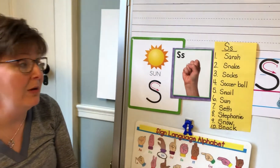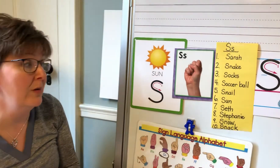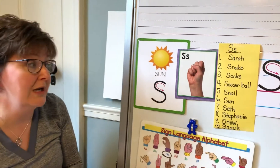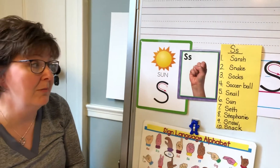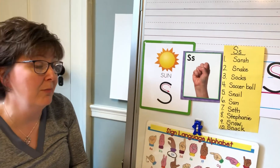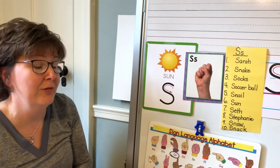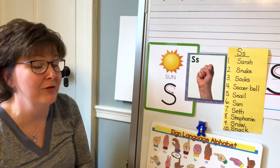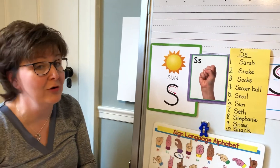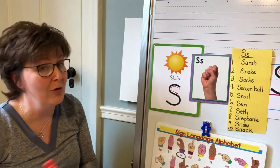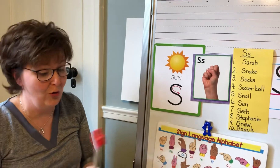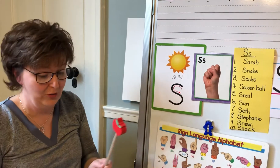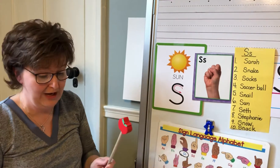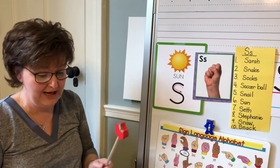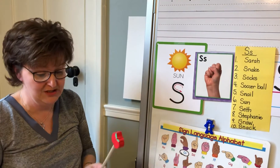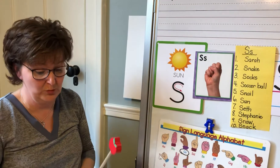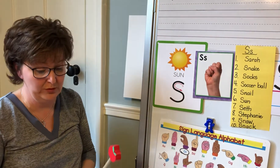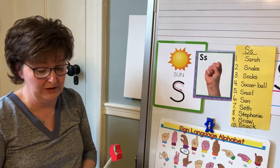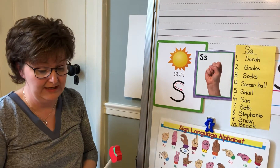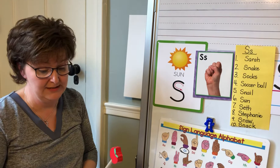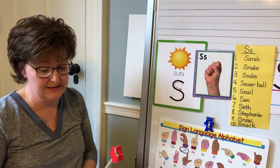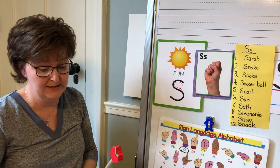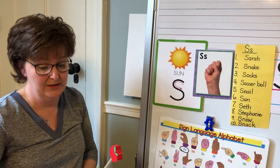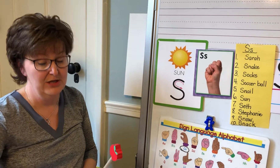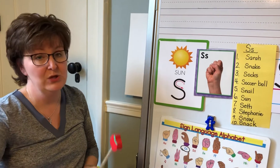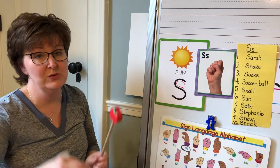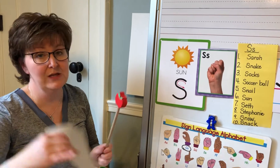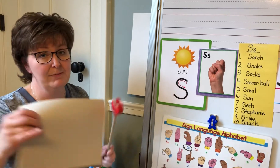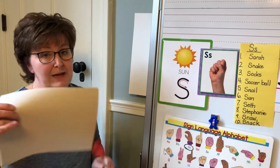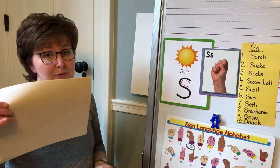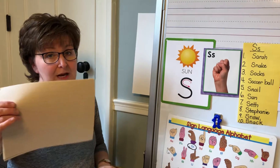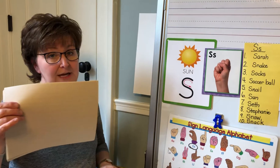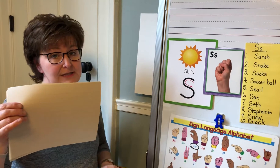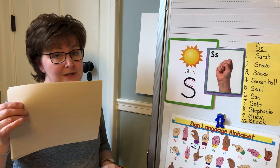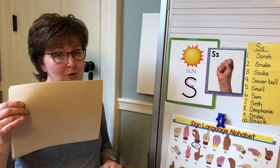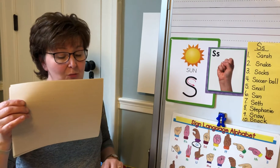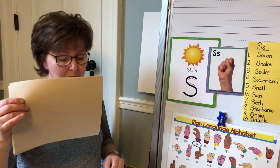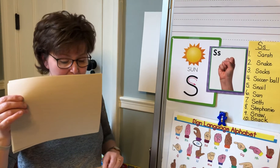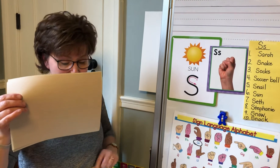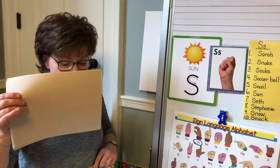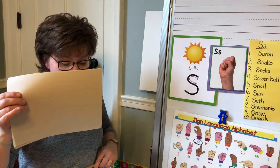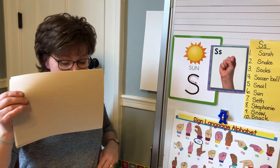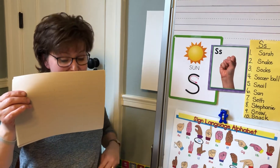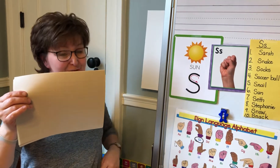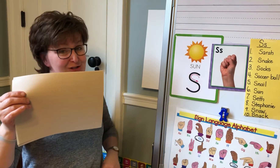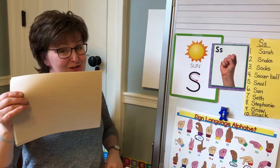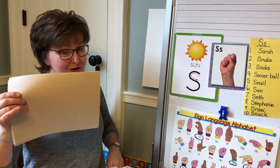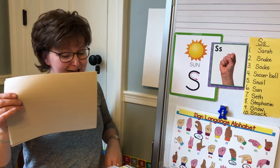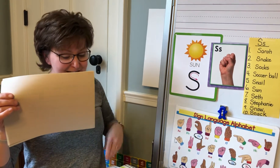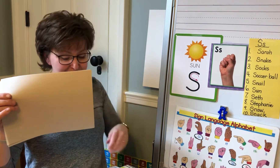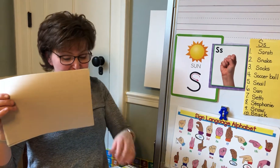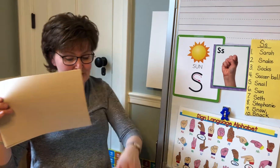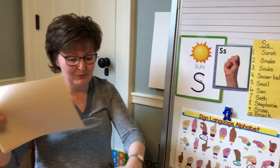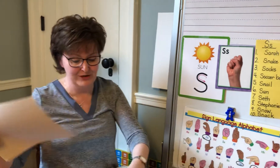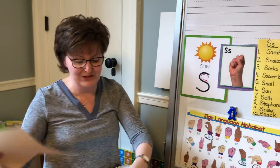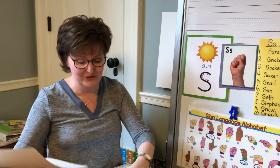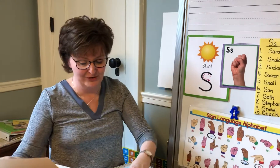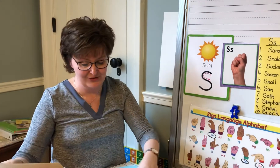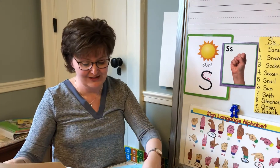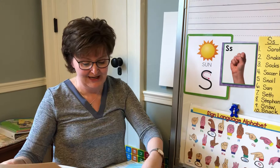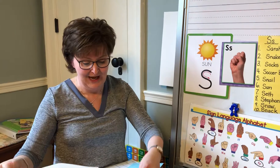want to come up with your own S word list using the paper that I sent home. Now, starting next week, boys and girls,